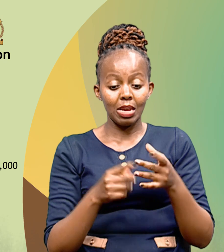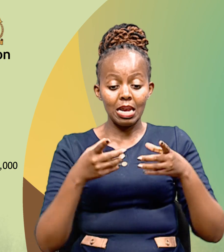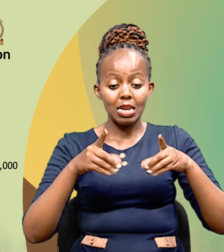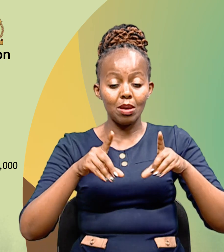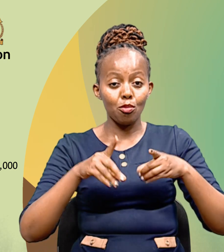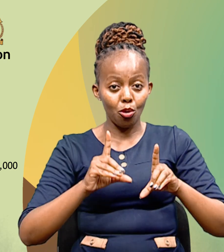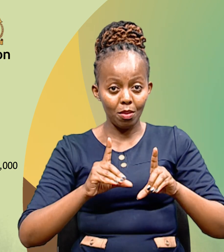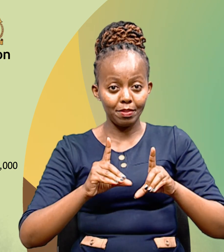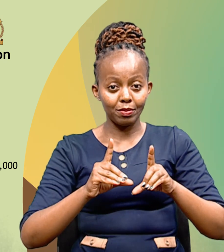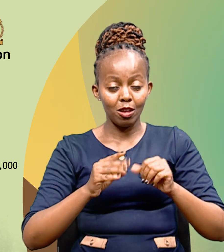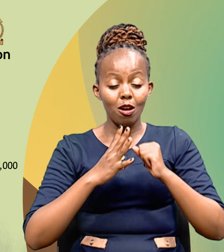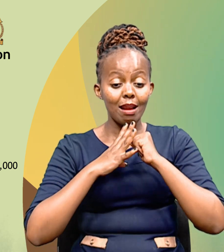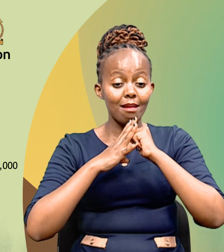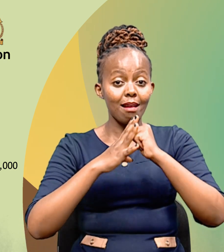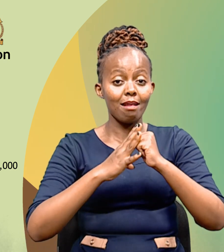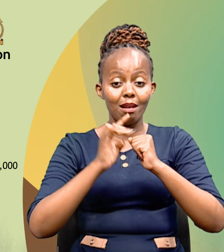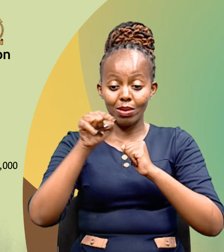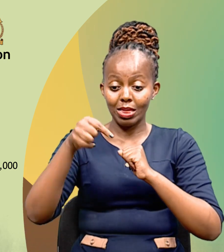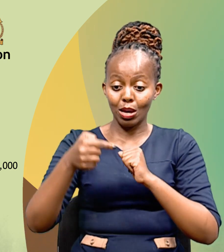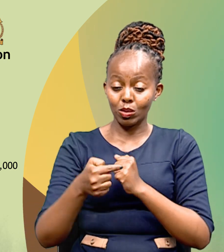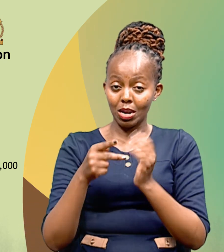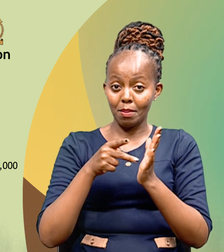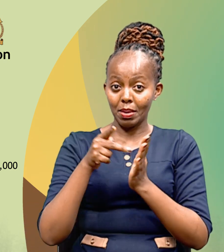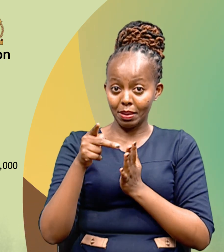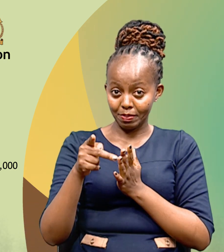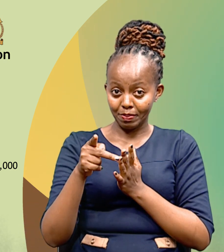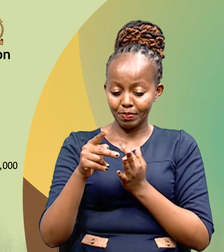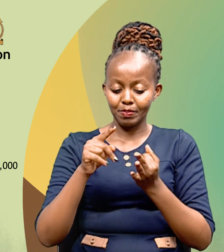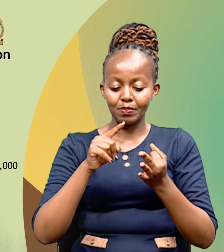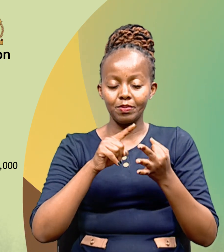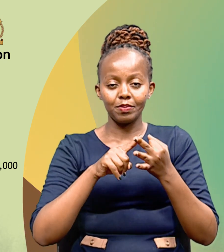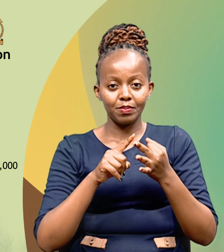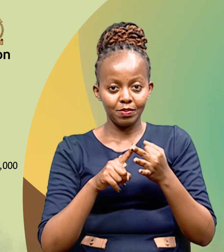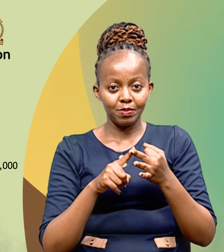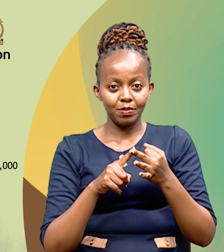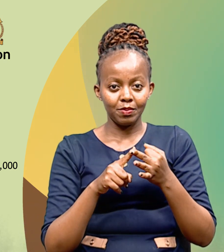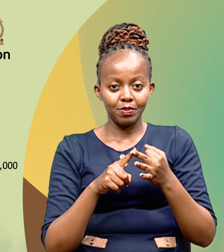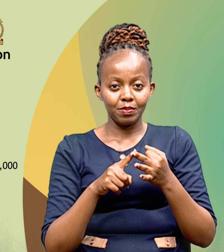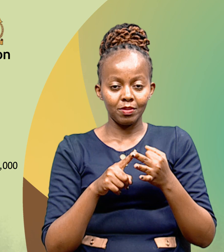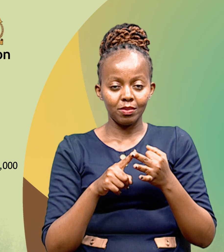diploma for 900,000 Kenyan shillings,